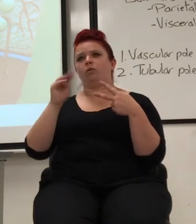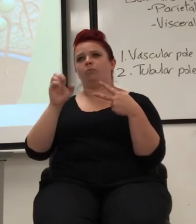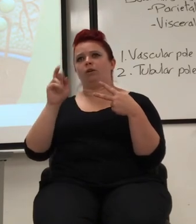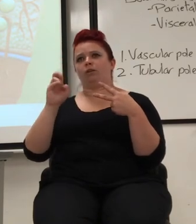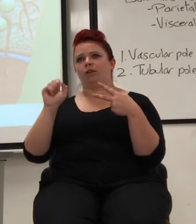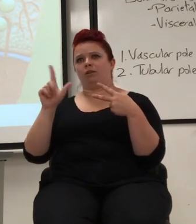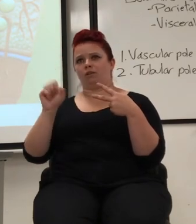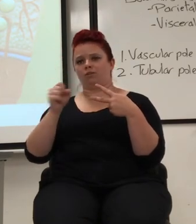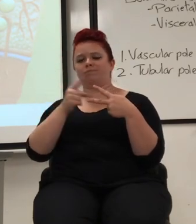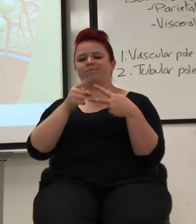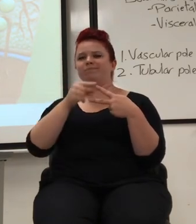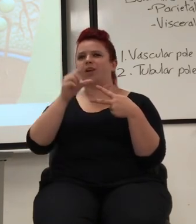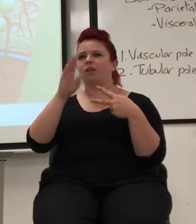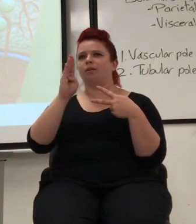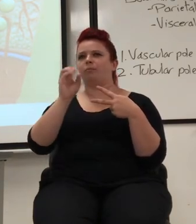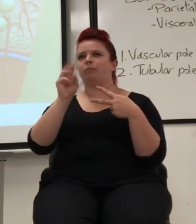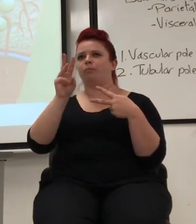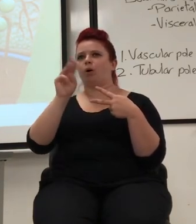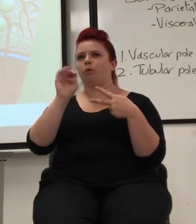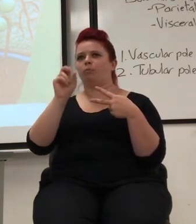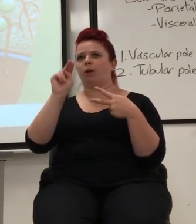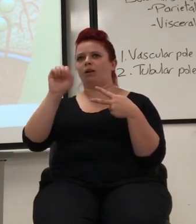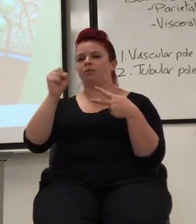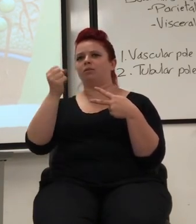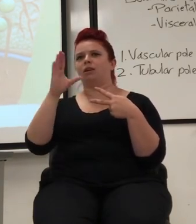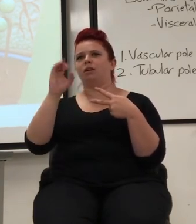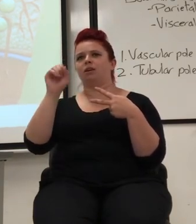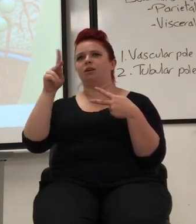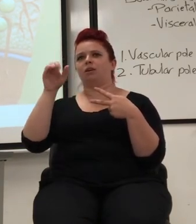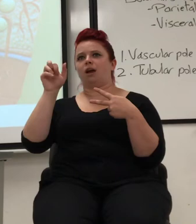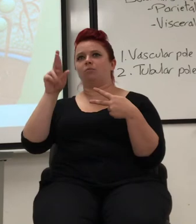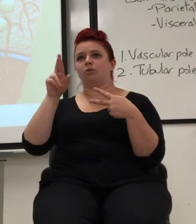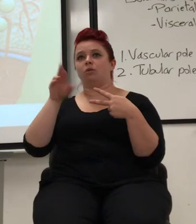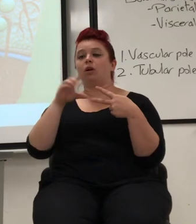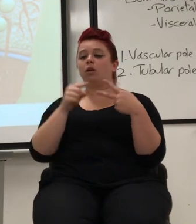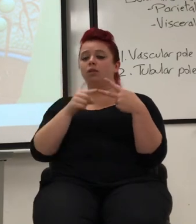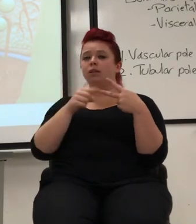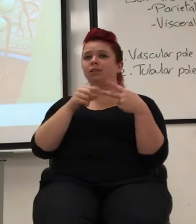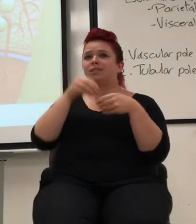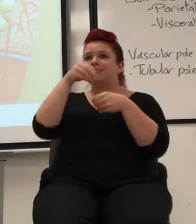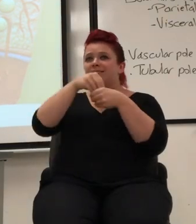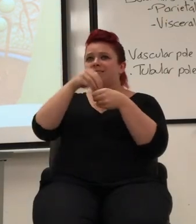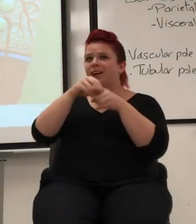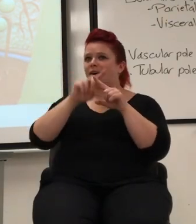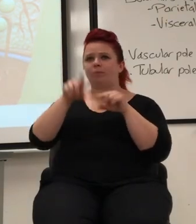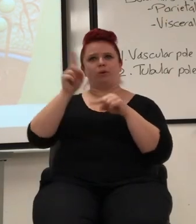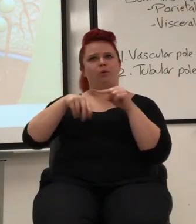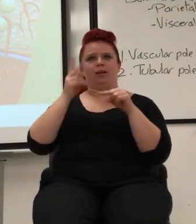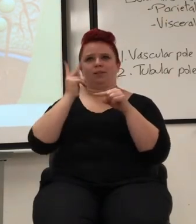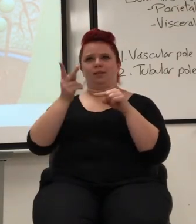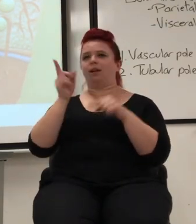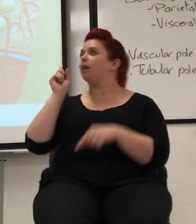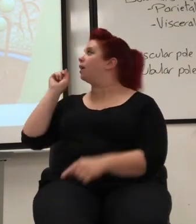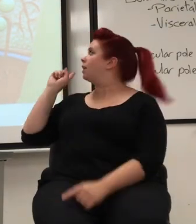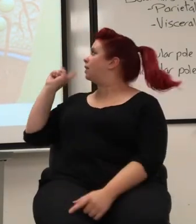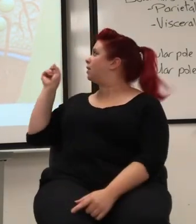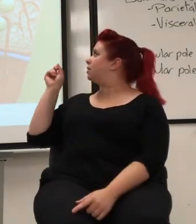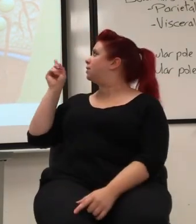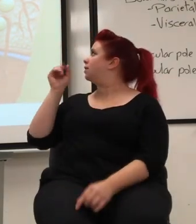Bowman's capsule. The glomerulus is inside there, but I can't see it. That's glomerulus. Okay.